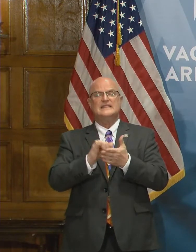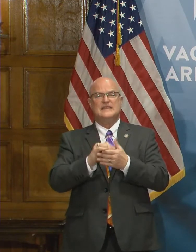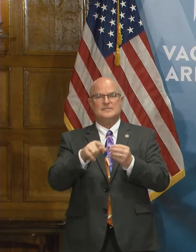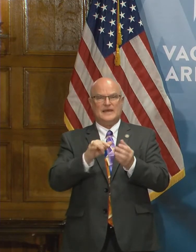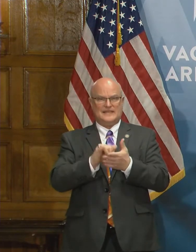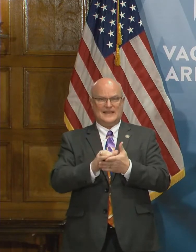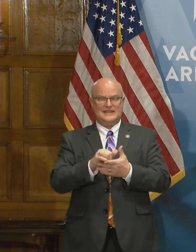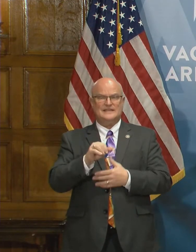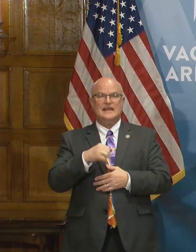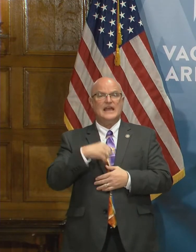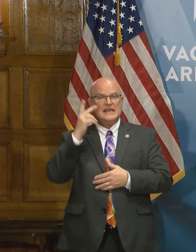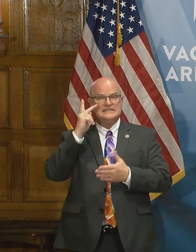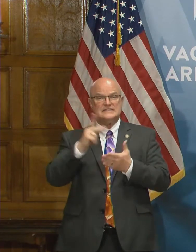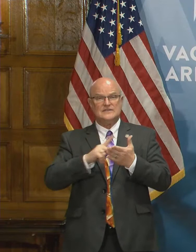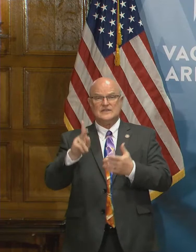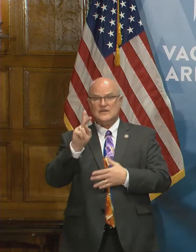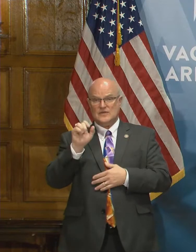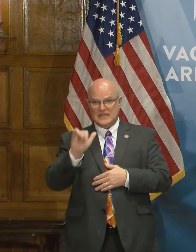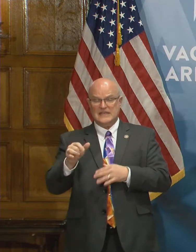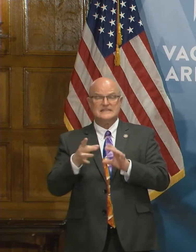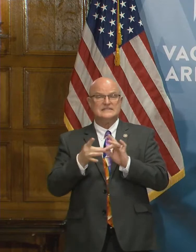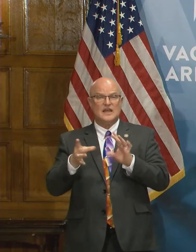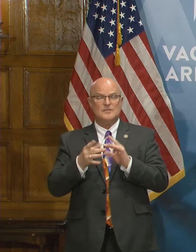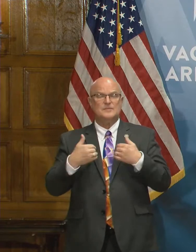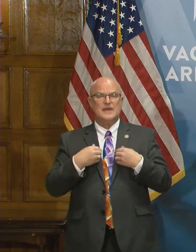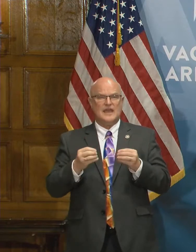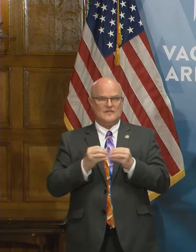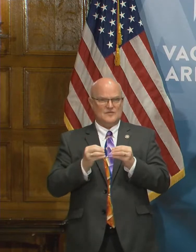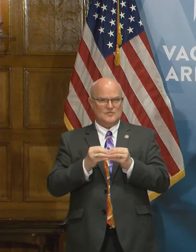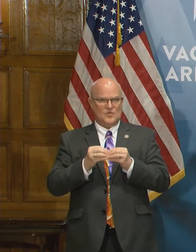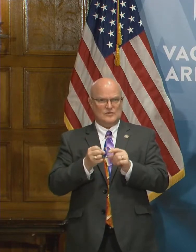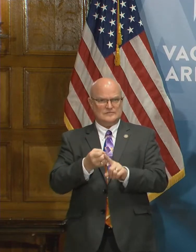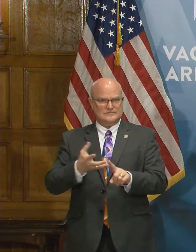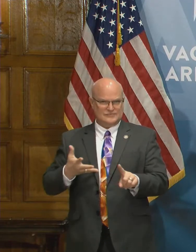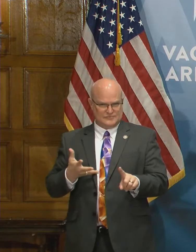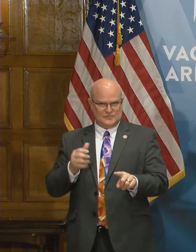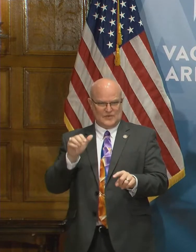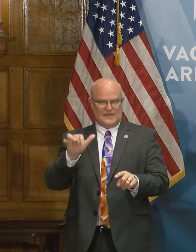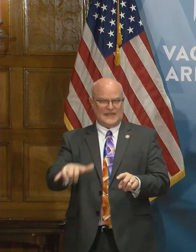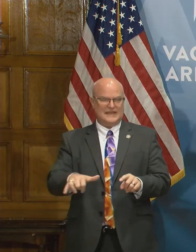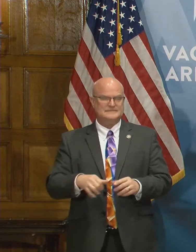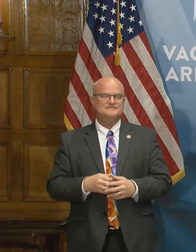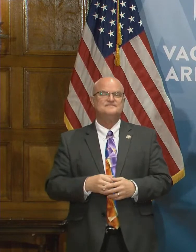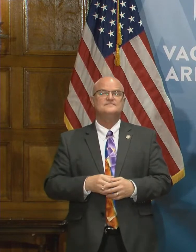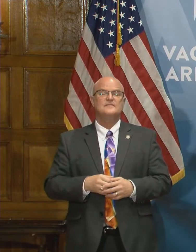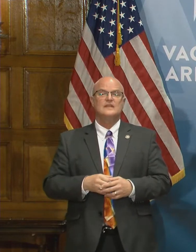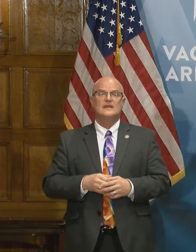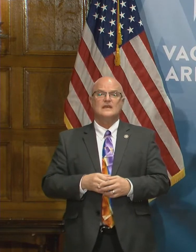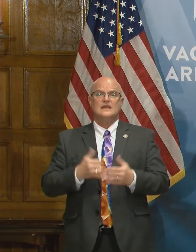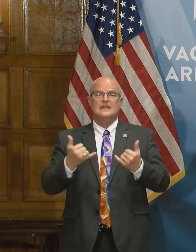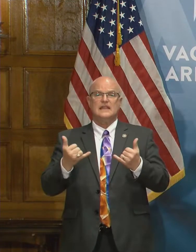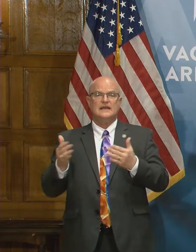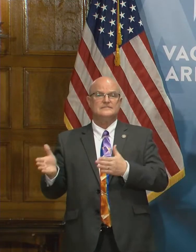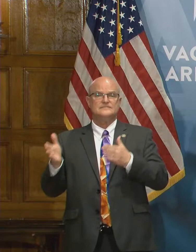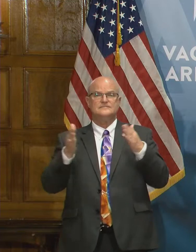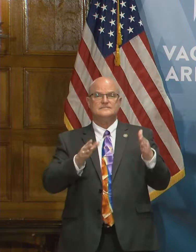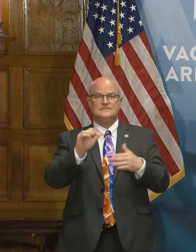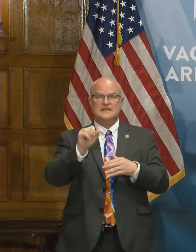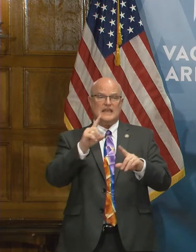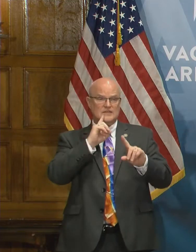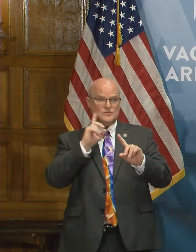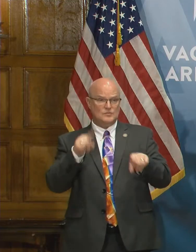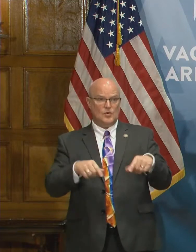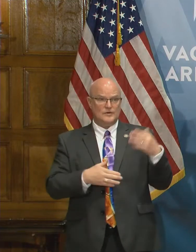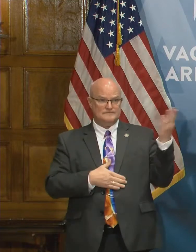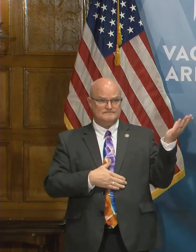regard. And Secretary Key in his comments may have something more to elaborate on that. If we go to our case report,